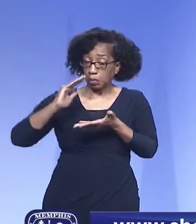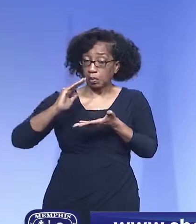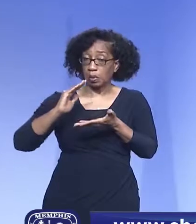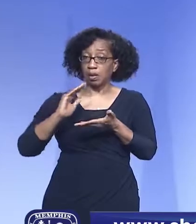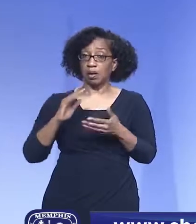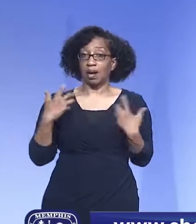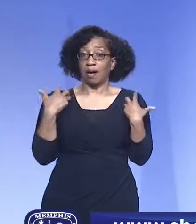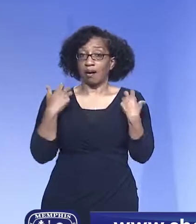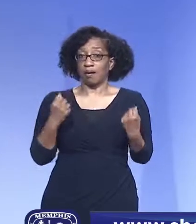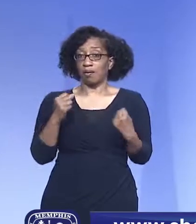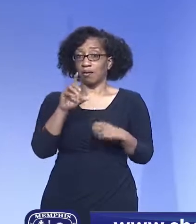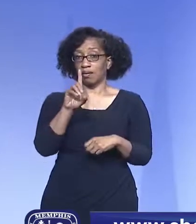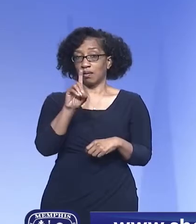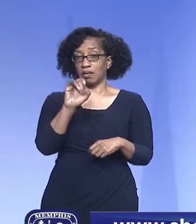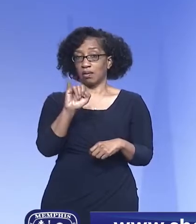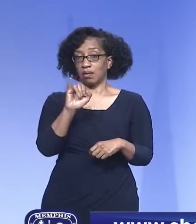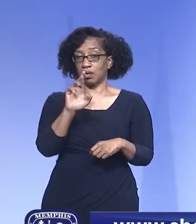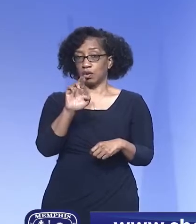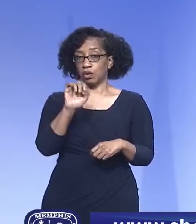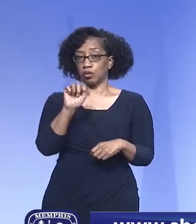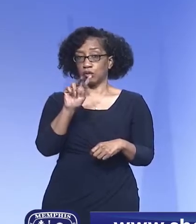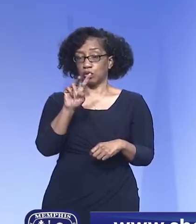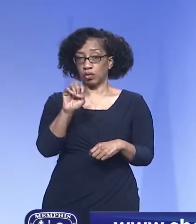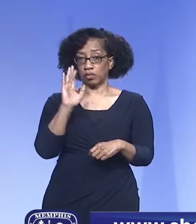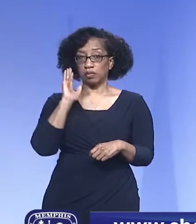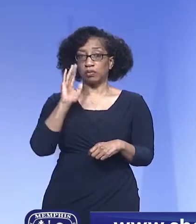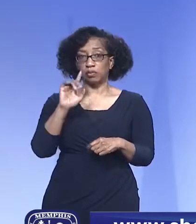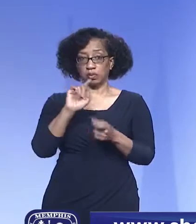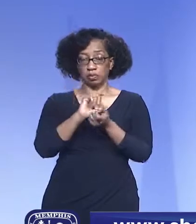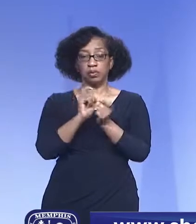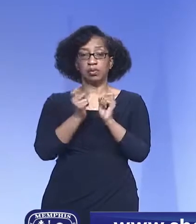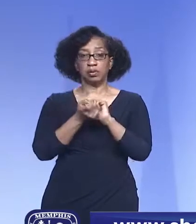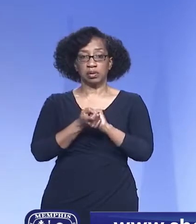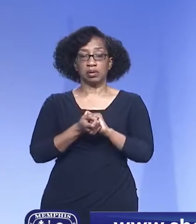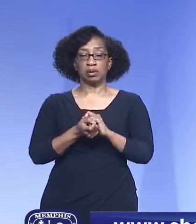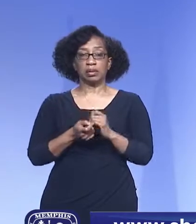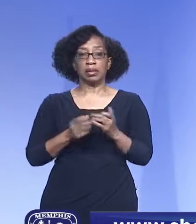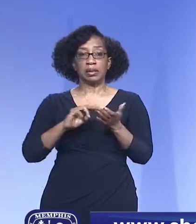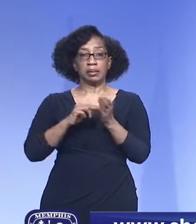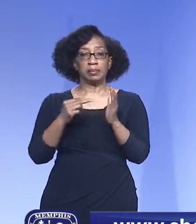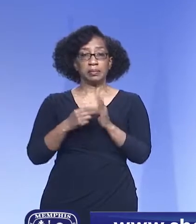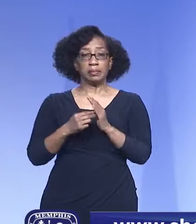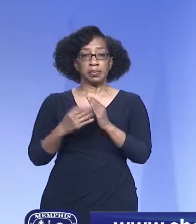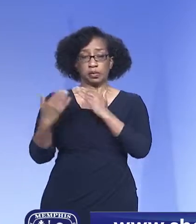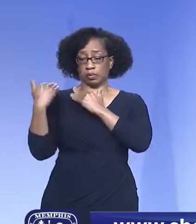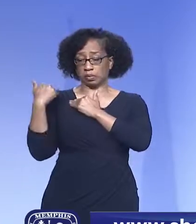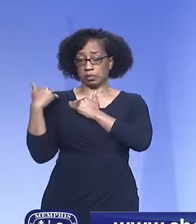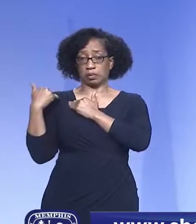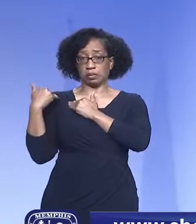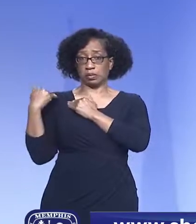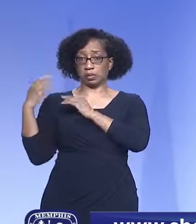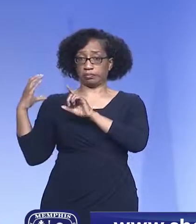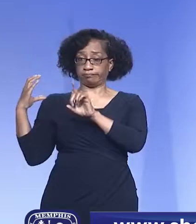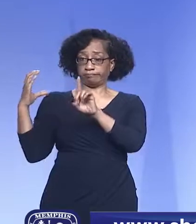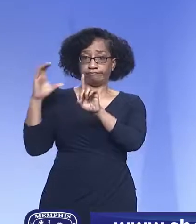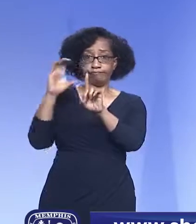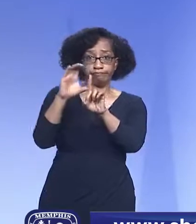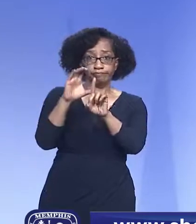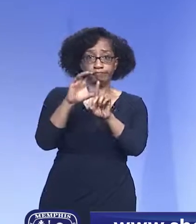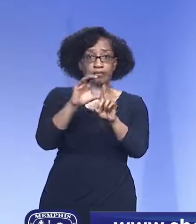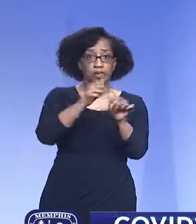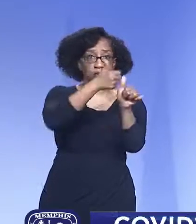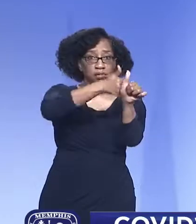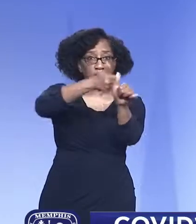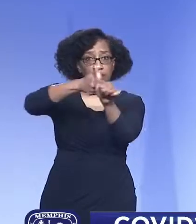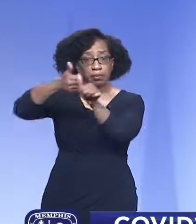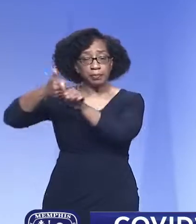directive. One is placing more responsibility on you as individuals. I think we